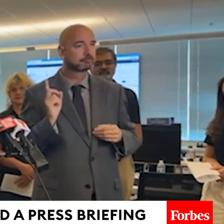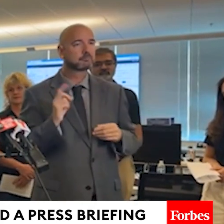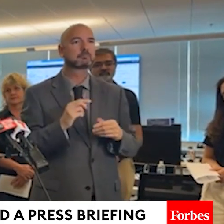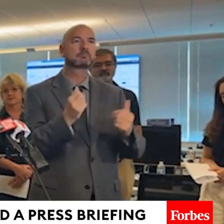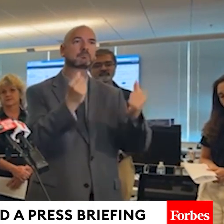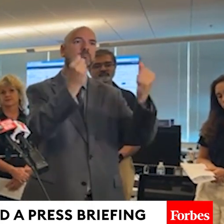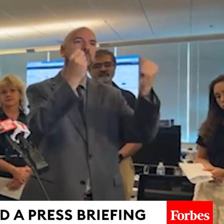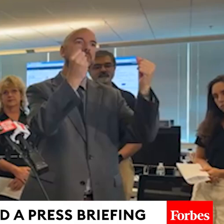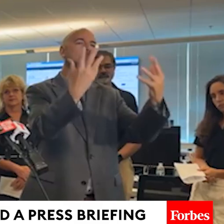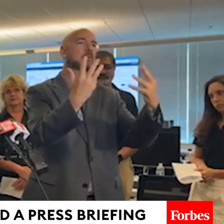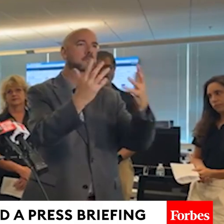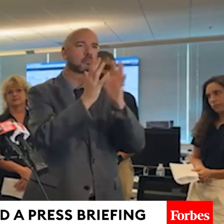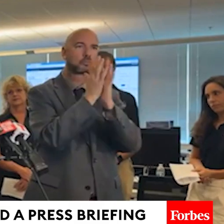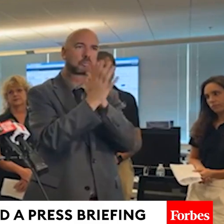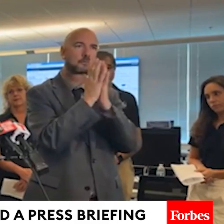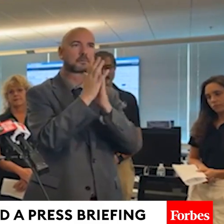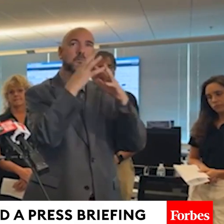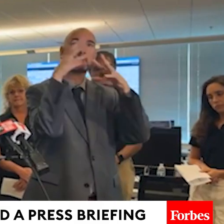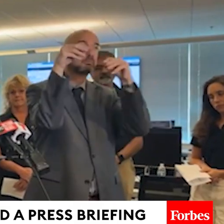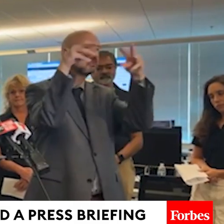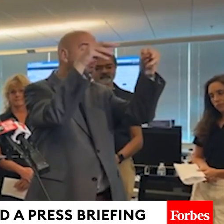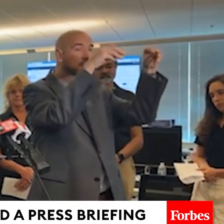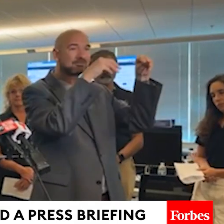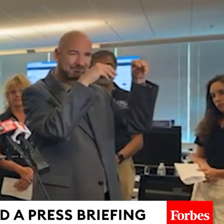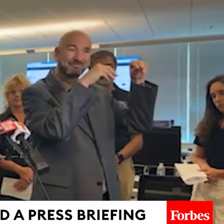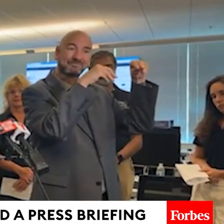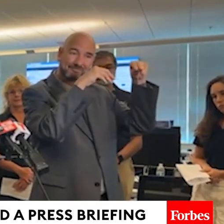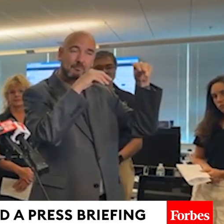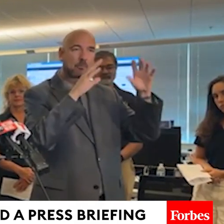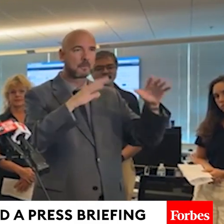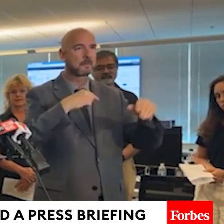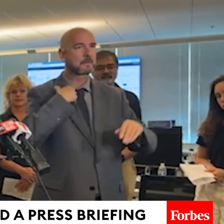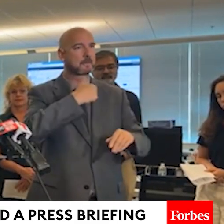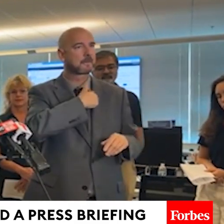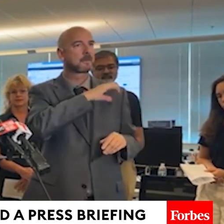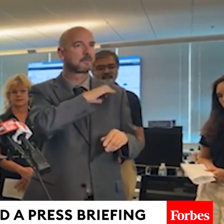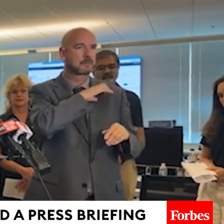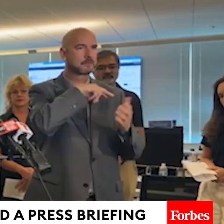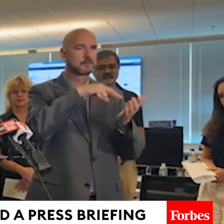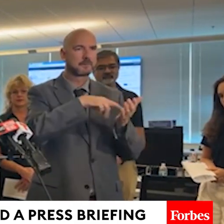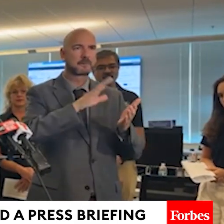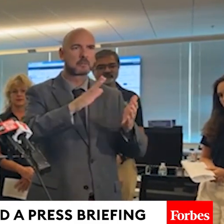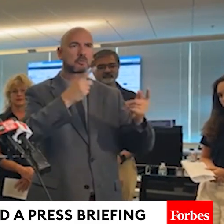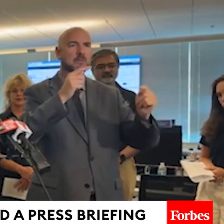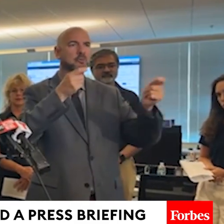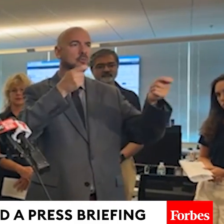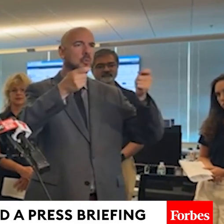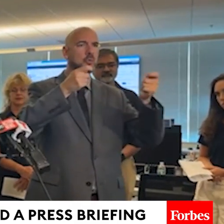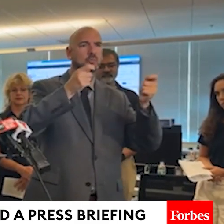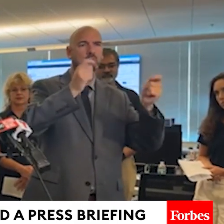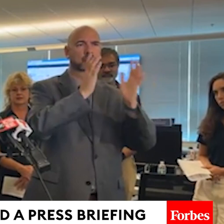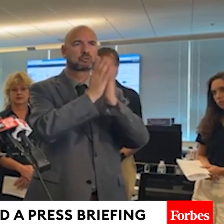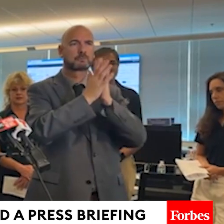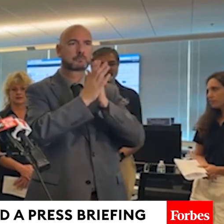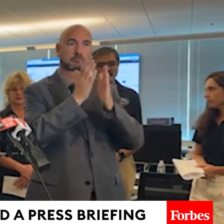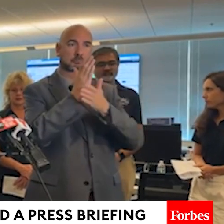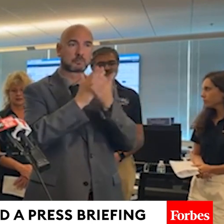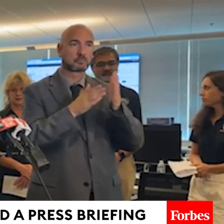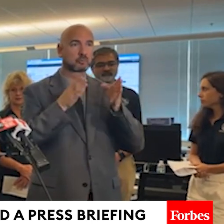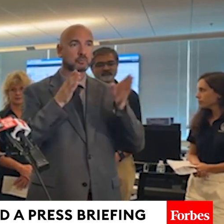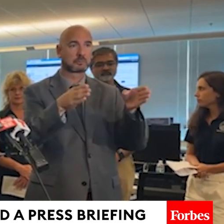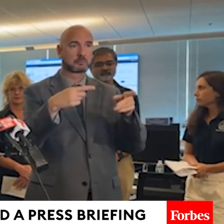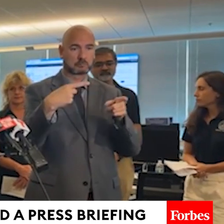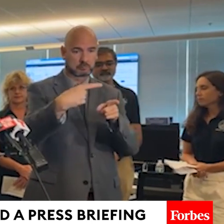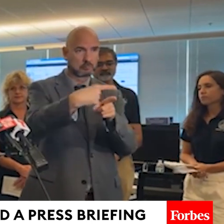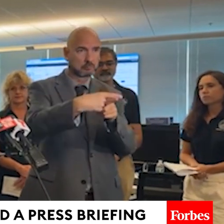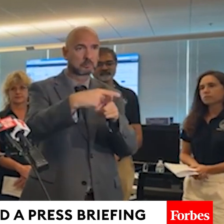of traffic lights are out. And we have officers covering those lights, but unfortunately there's intersections that we can't cover. And